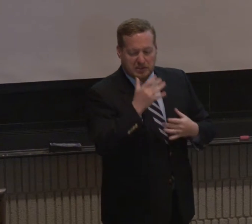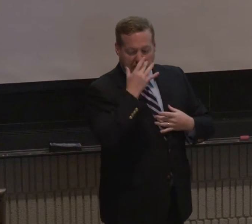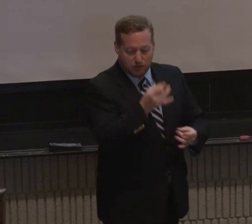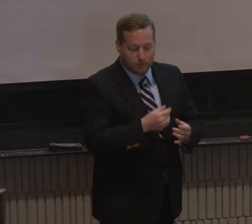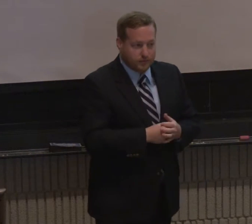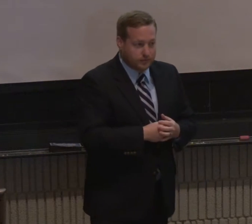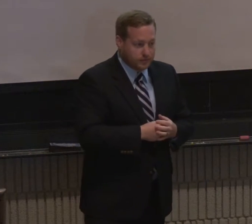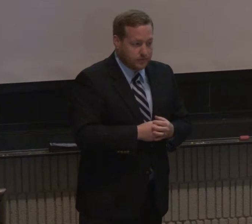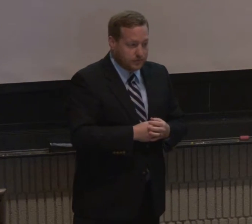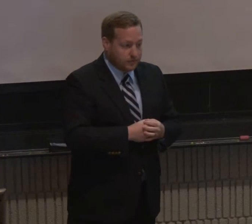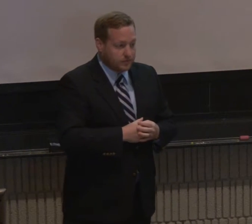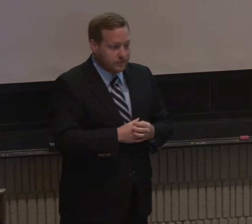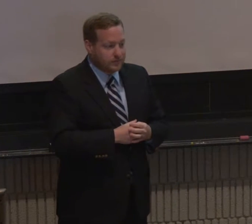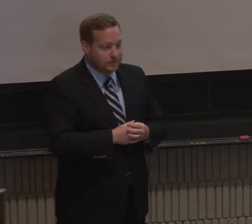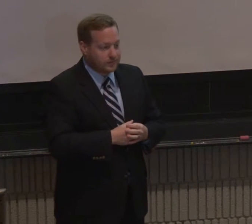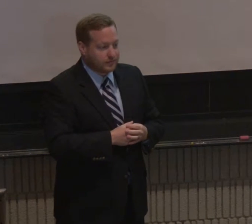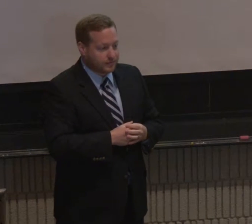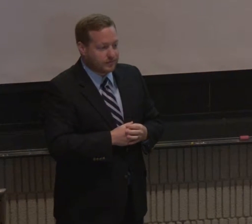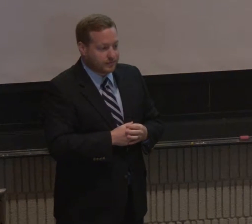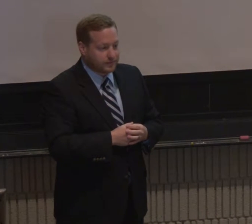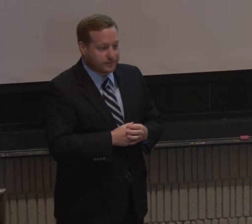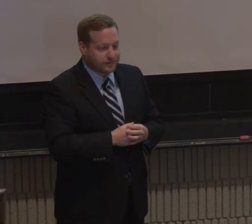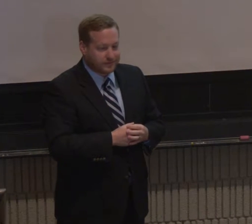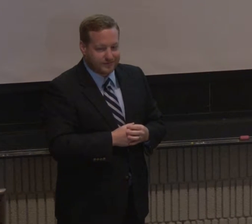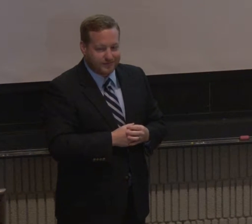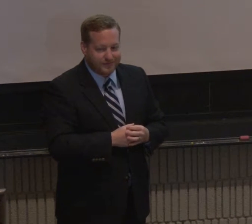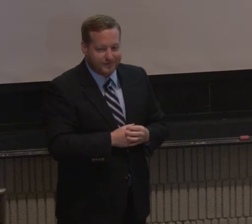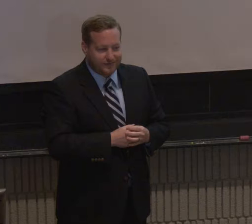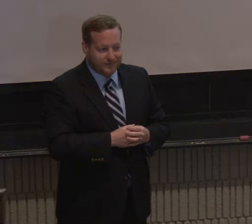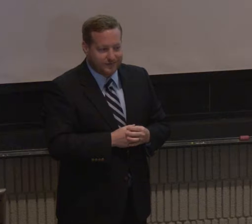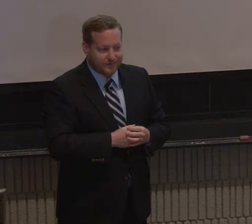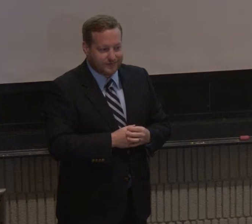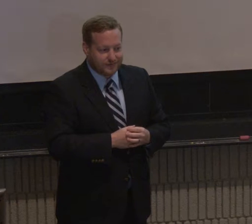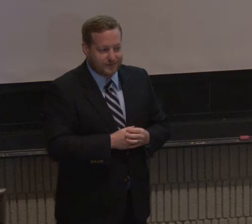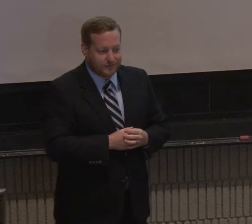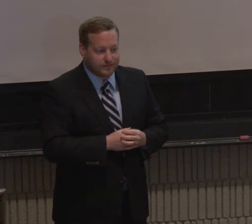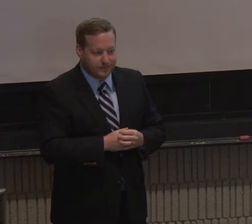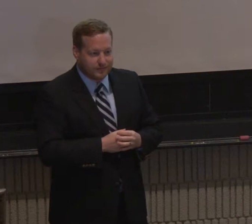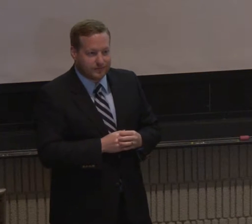that language is acquired the same ways, regardless of whether it's auditory or visual.